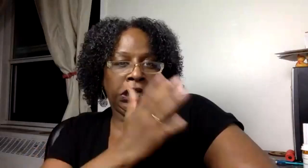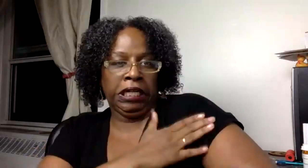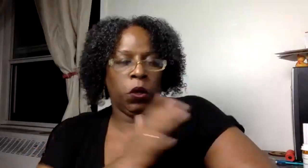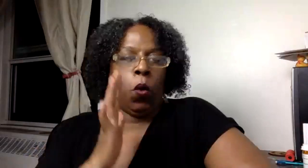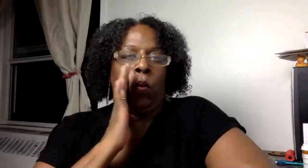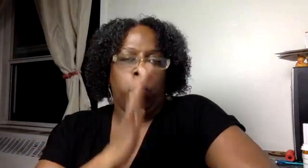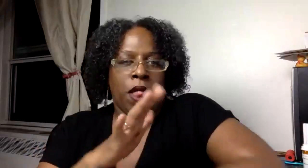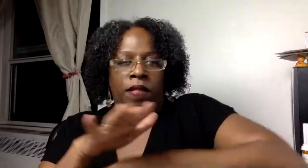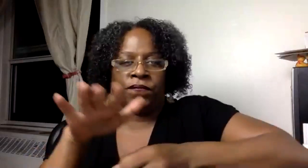Christine.